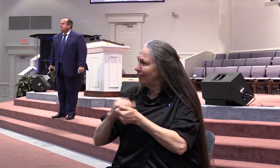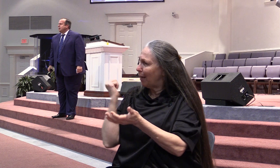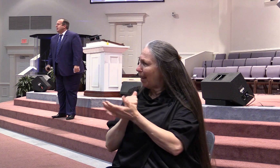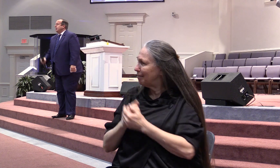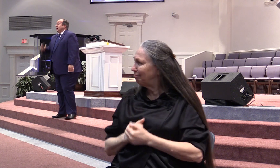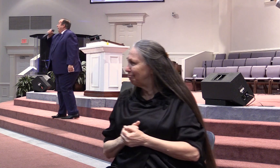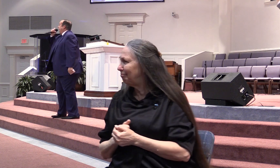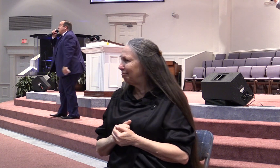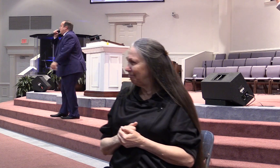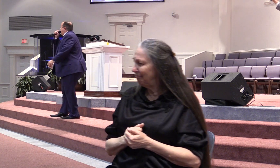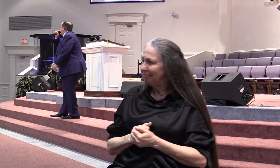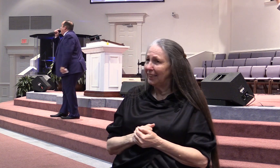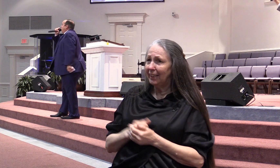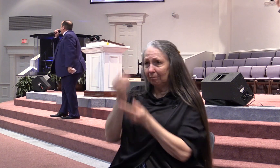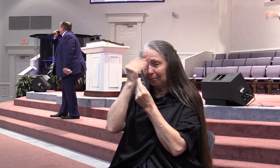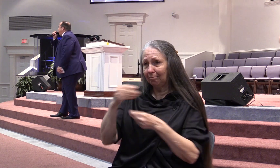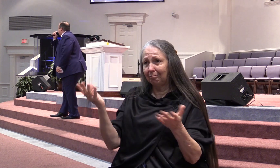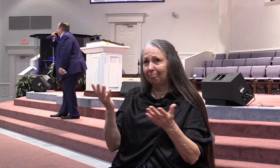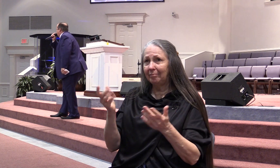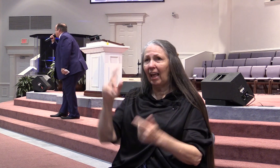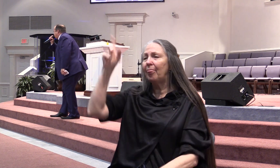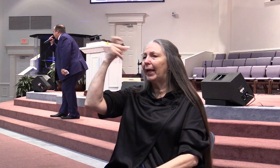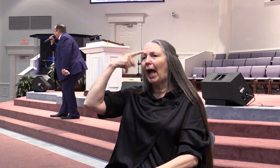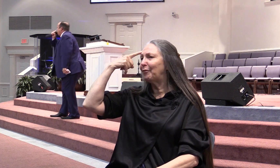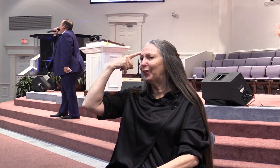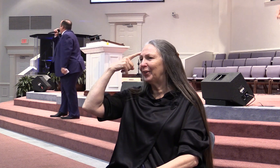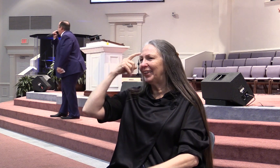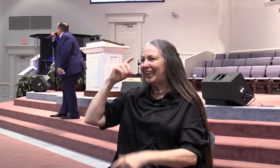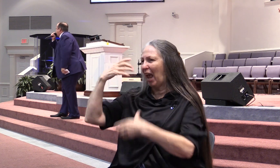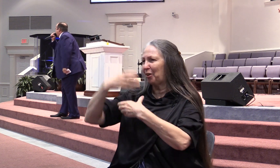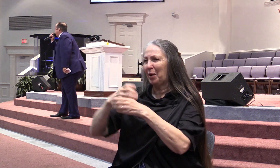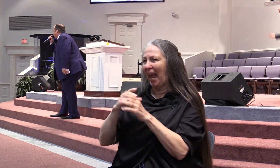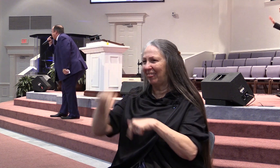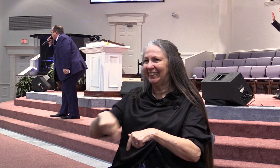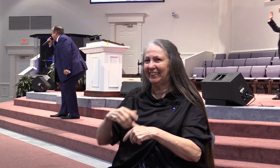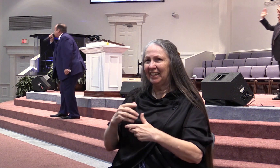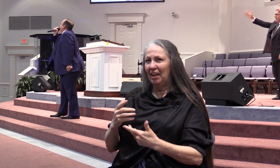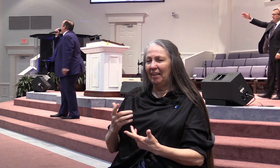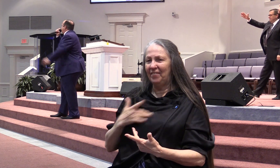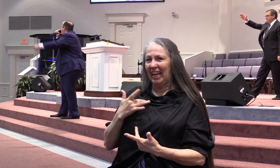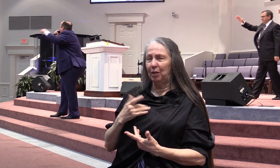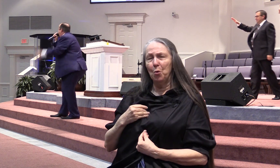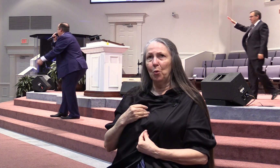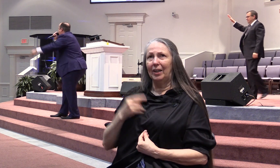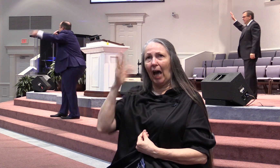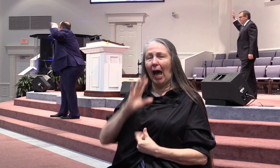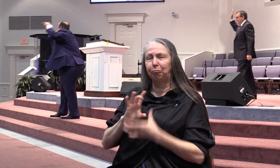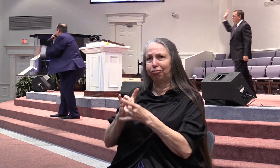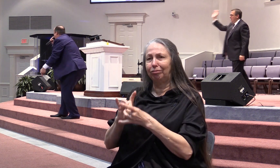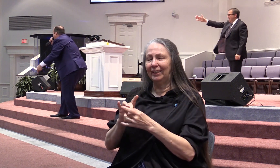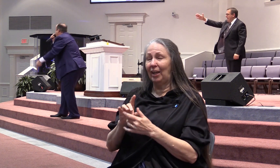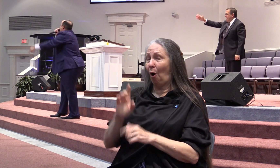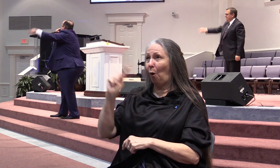Amen. I'm just telling you, the government can't produce this, society can't produce this. There's no answer except